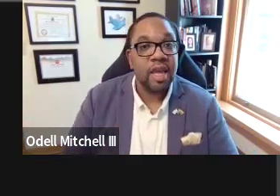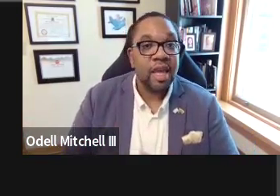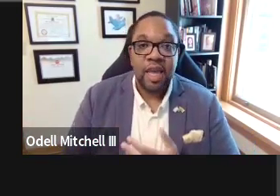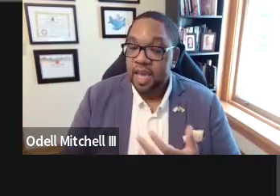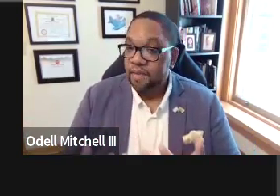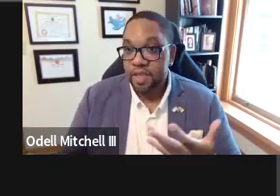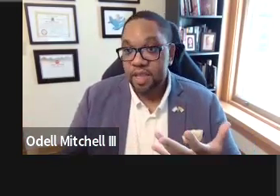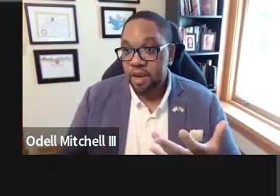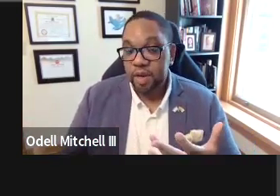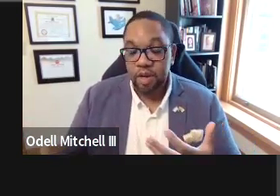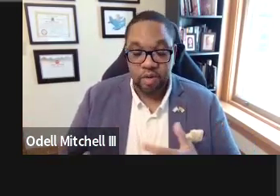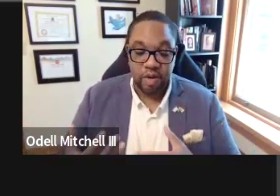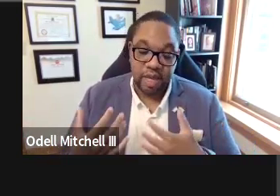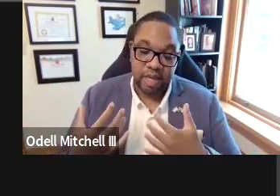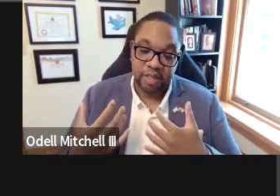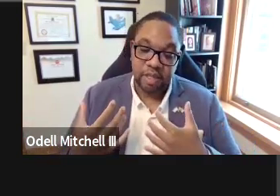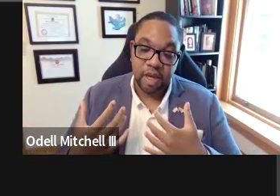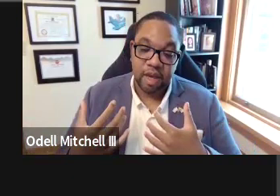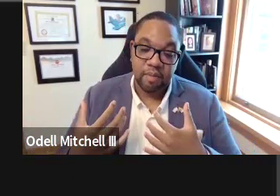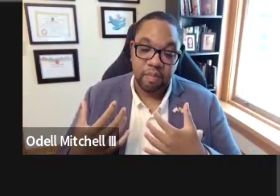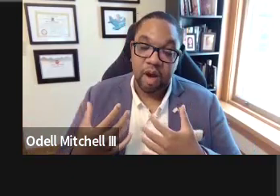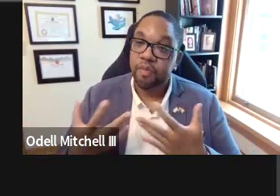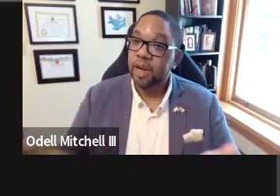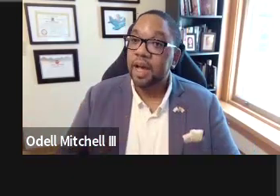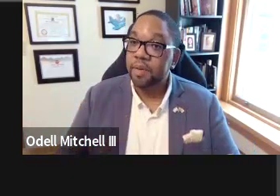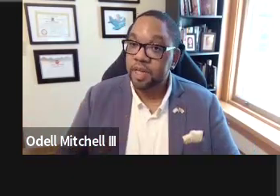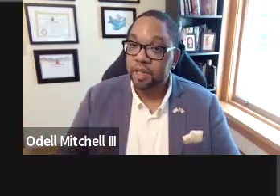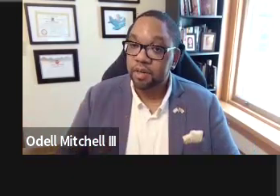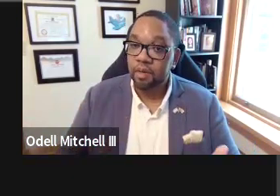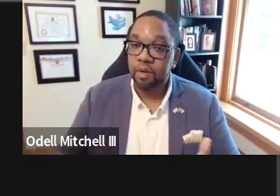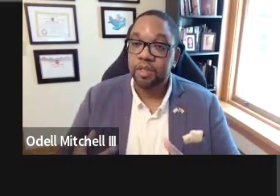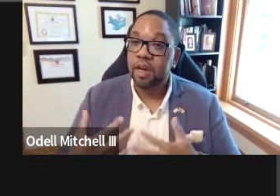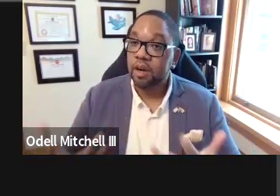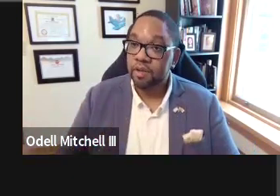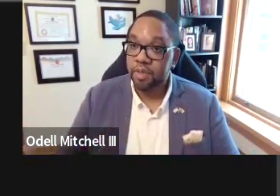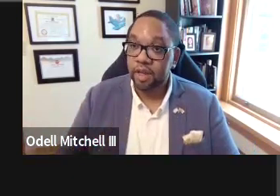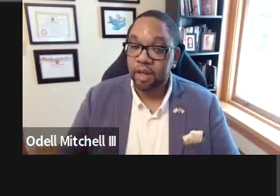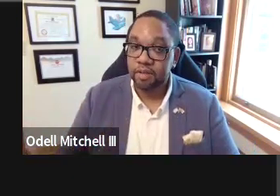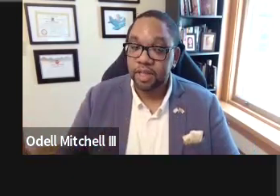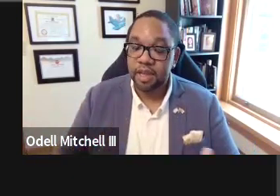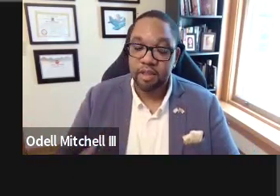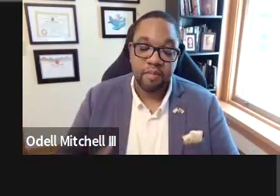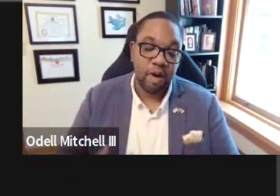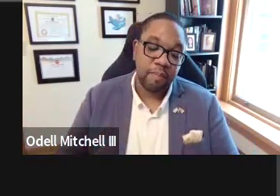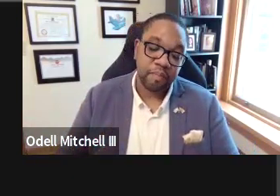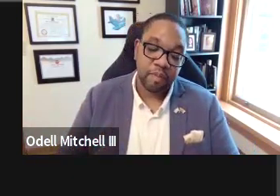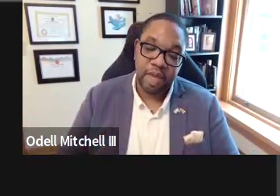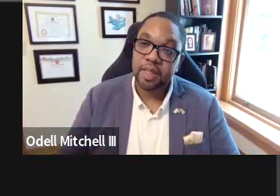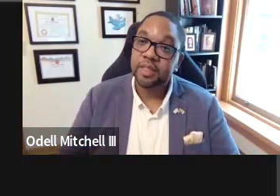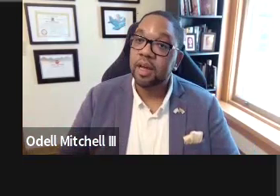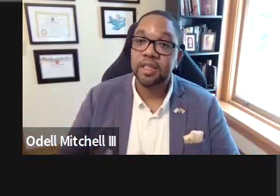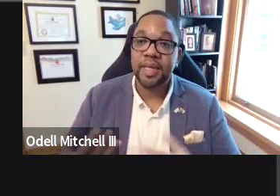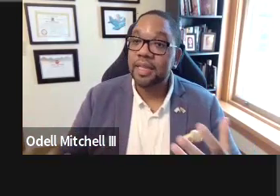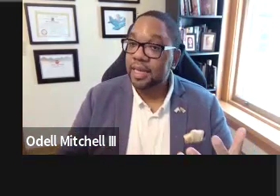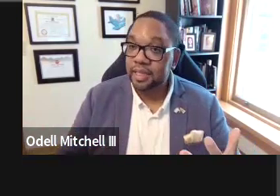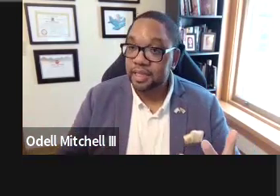here, if this is someone who is offering a composition or a song or something along those lines, well, maybe